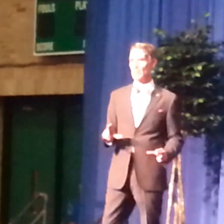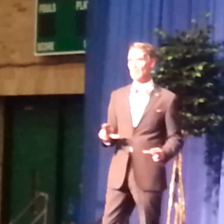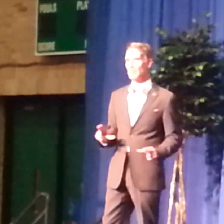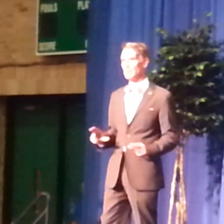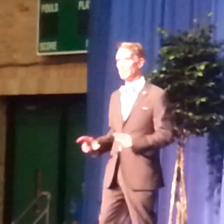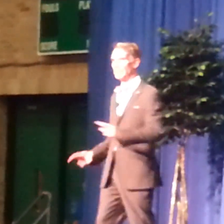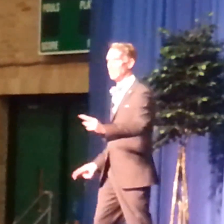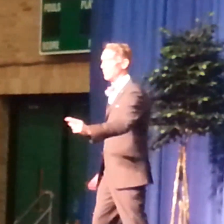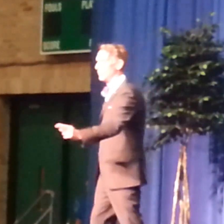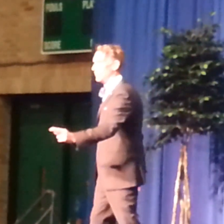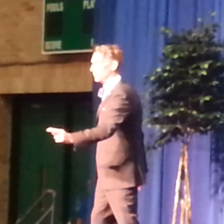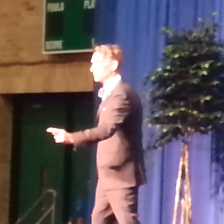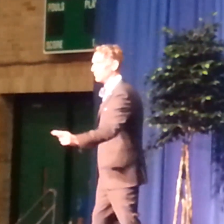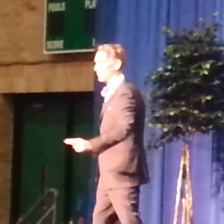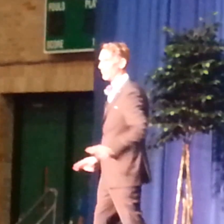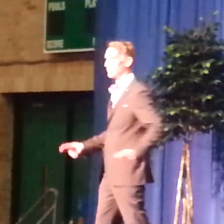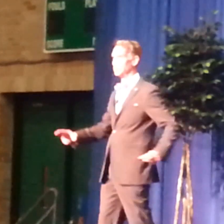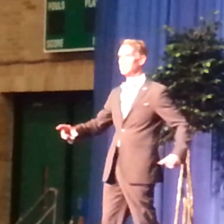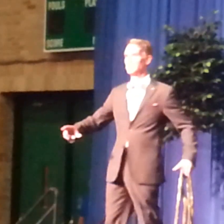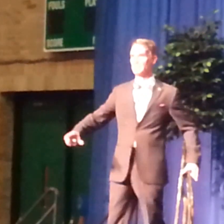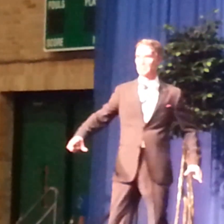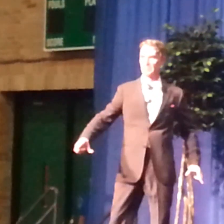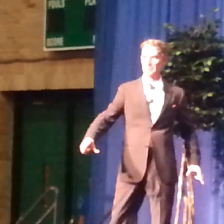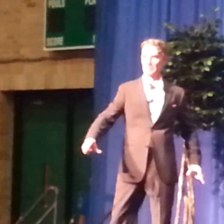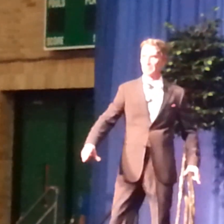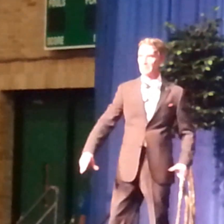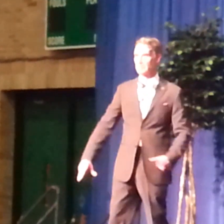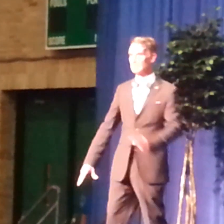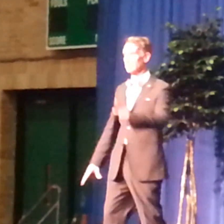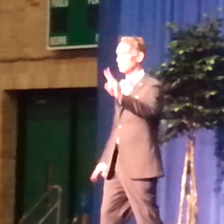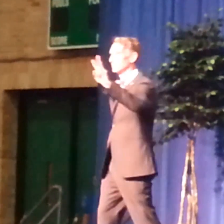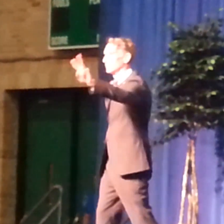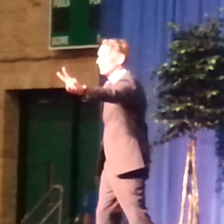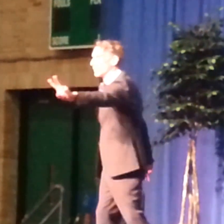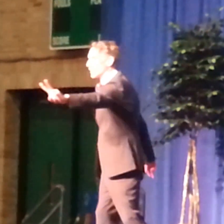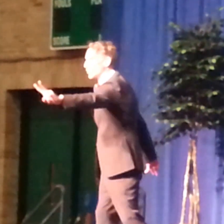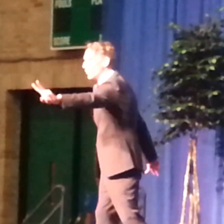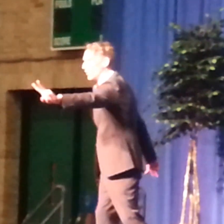in science, to go beyond what they might think they're able to achieve?